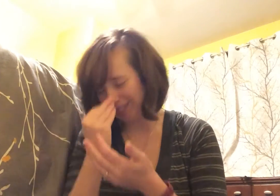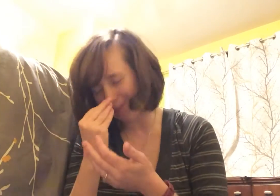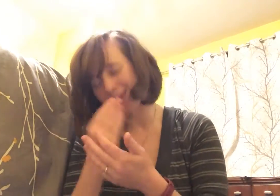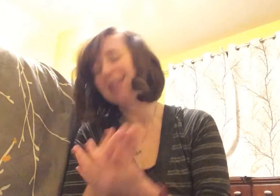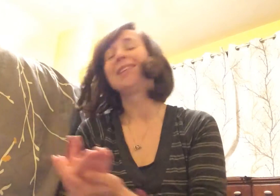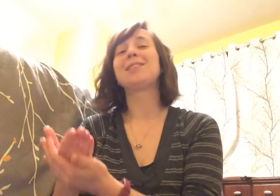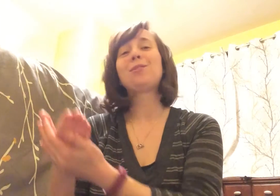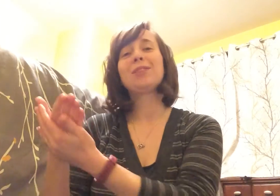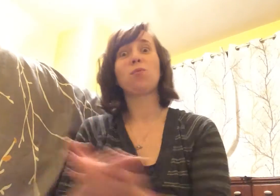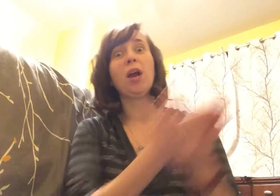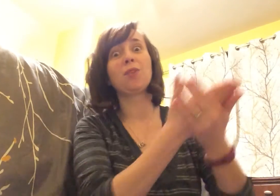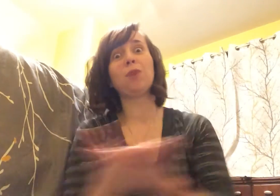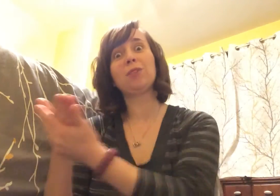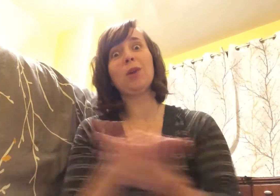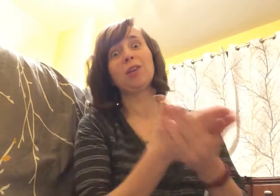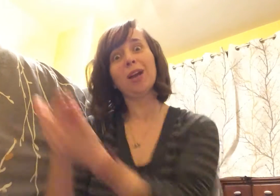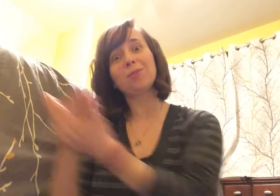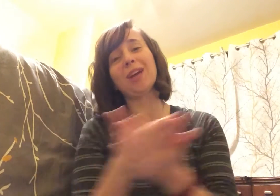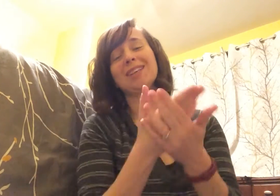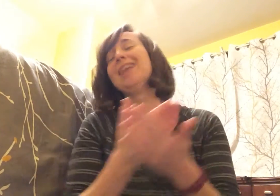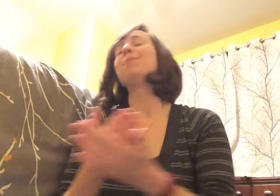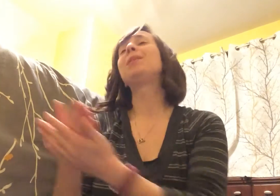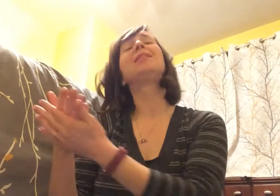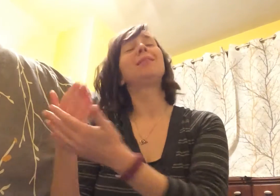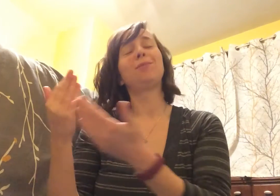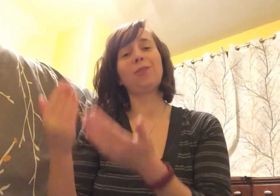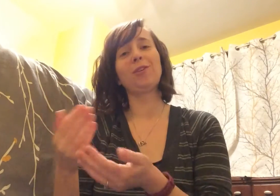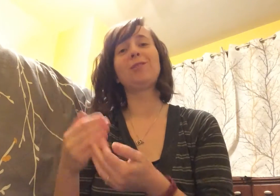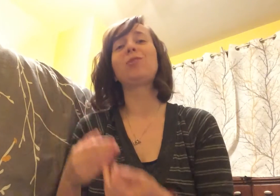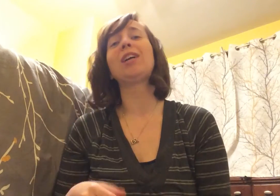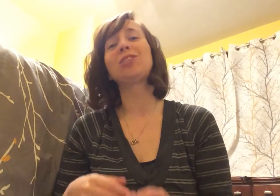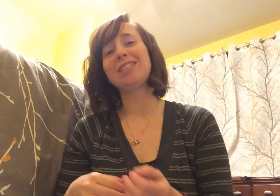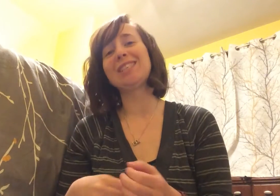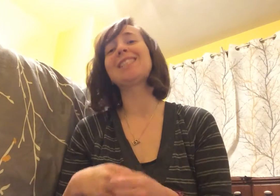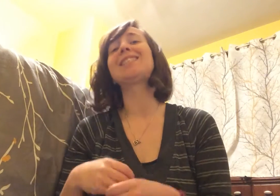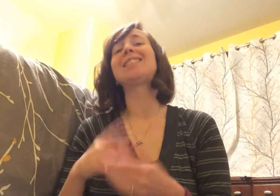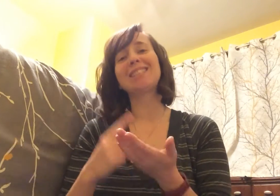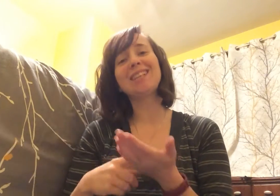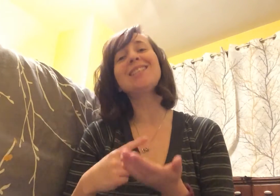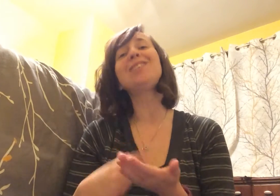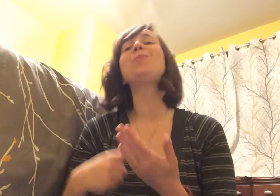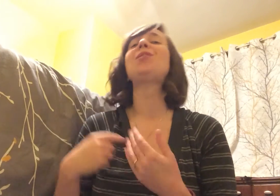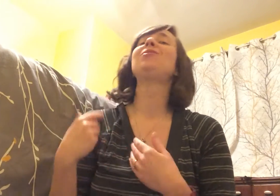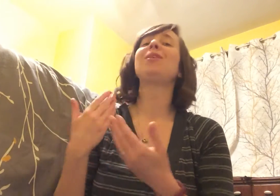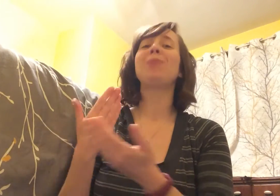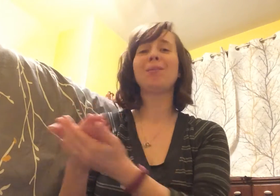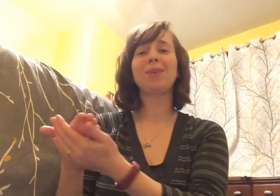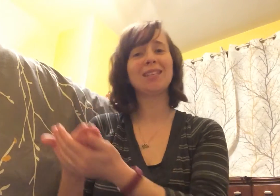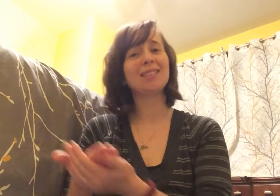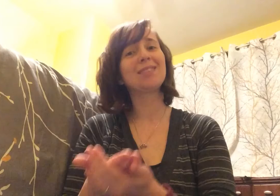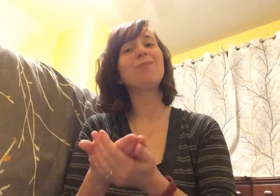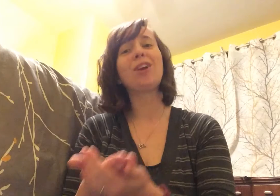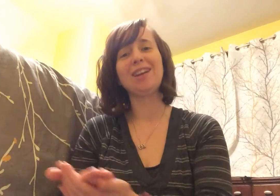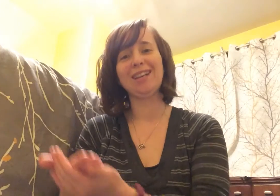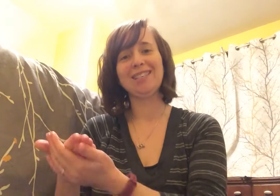sleep. So like rock, rock, rock, rock, rock. But for actually just discussing about a baby, it's just very nice and